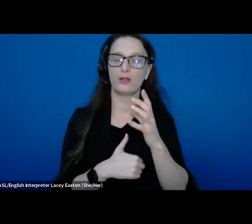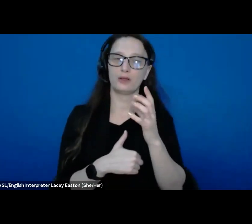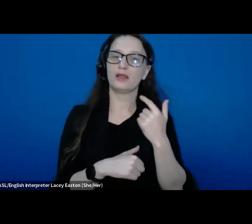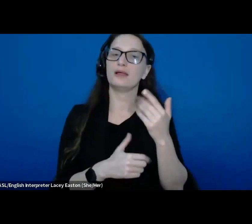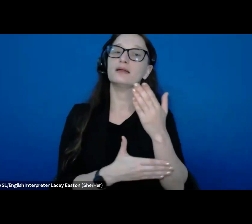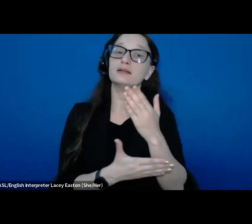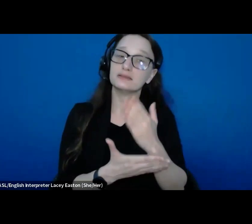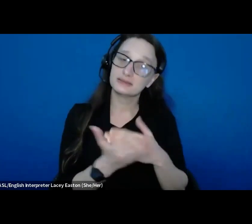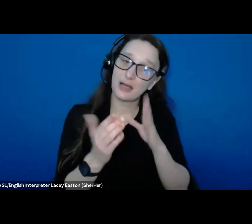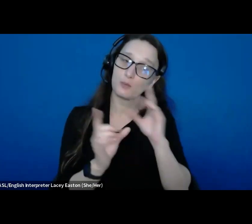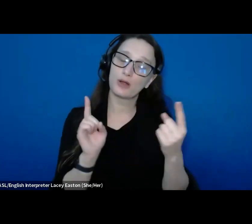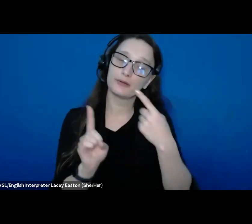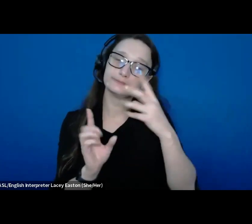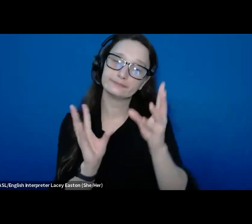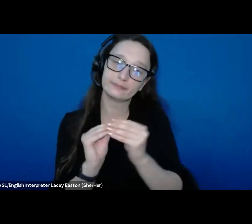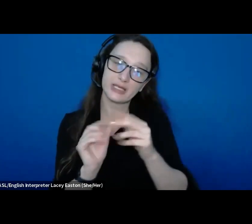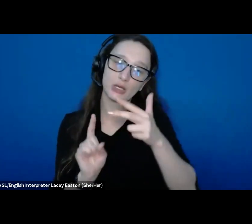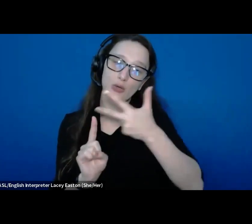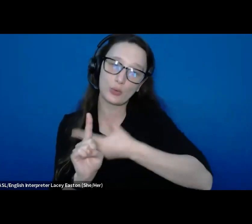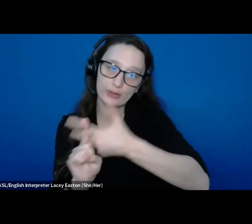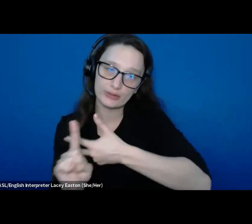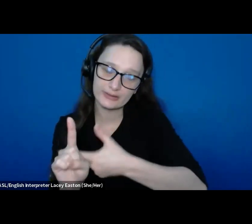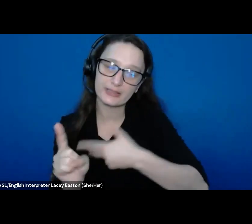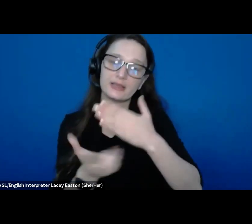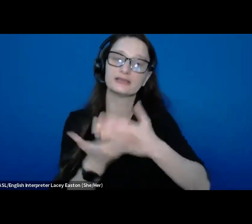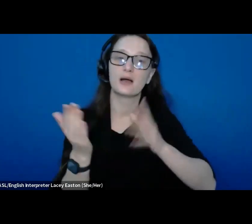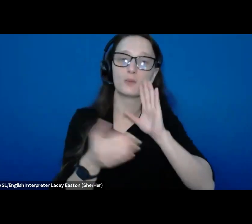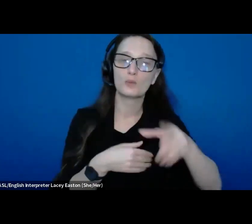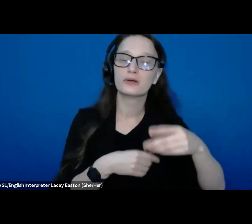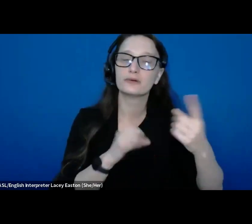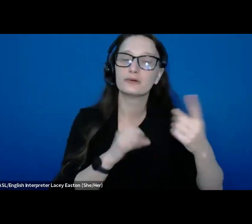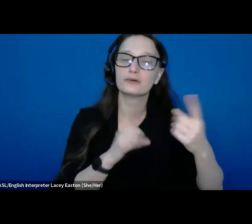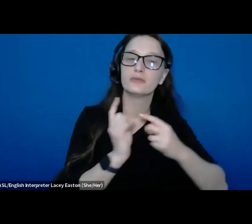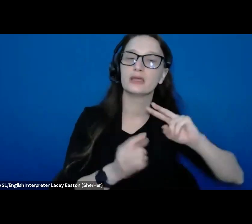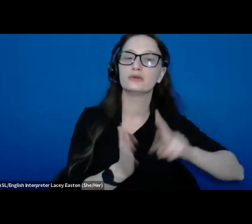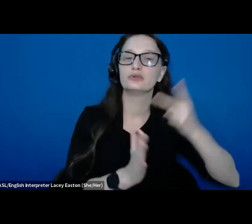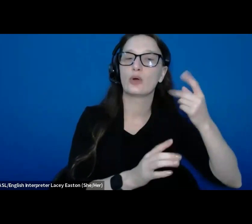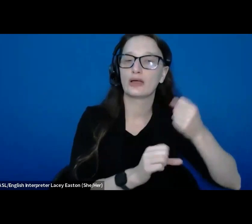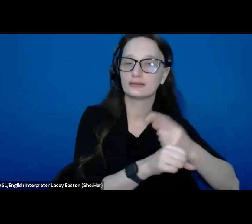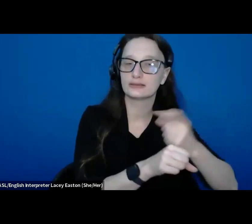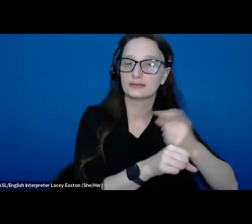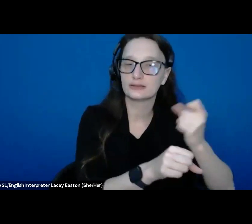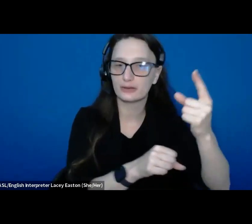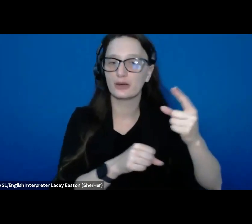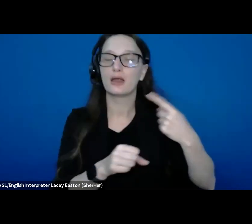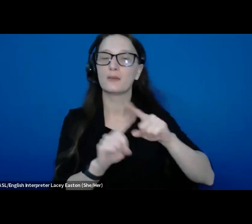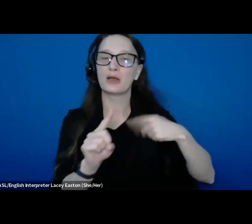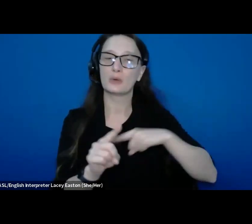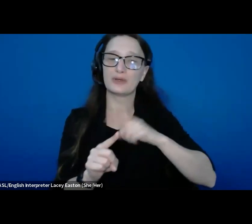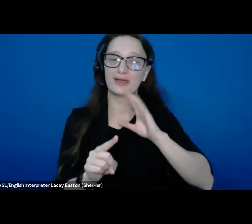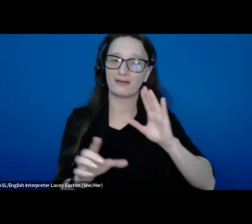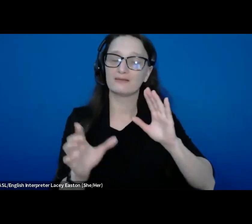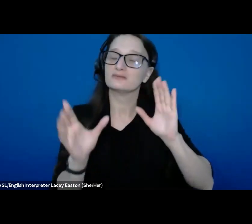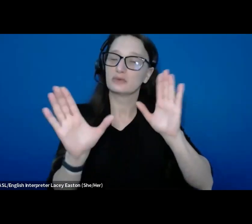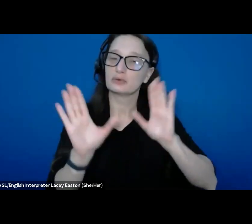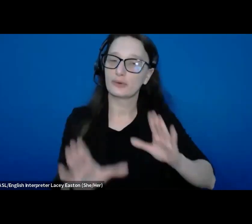quarterly, some of them we meet semi-annually, but we always have some great conversations about, what each agency is